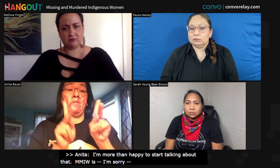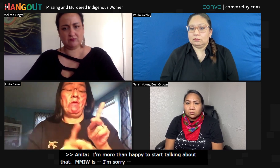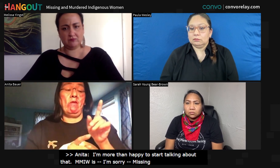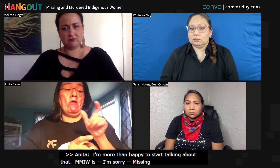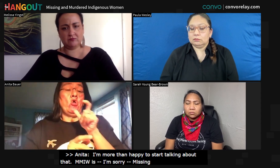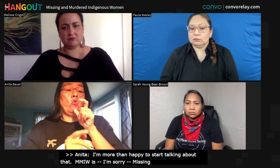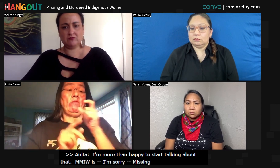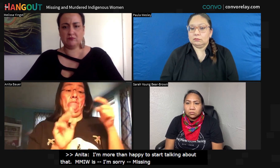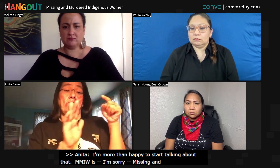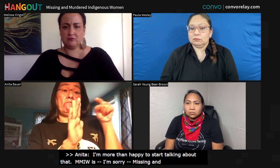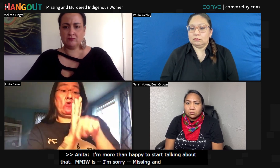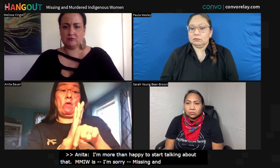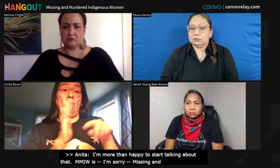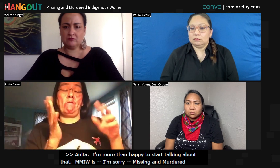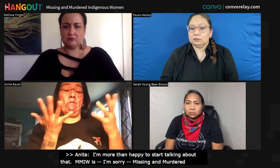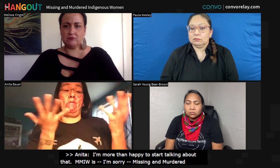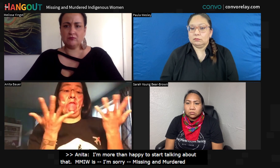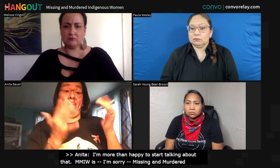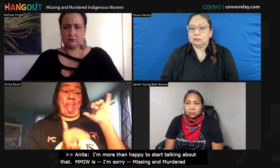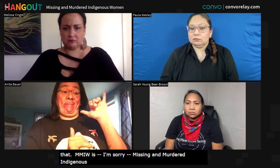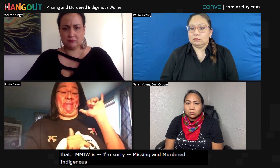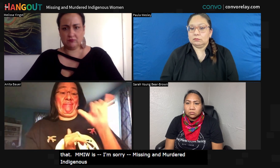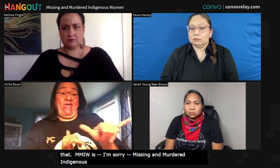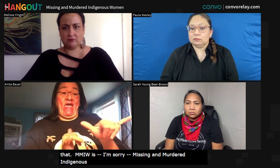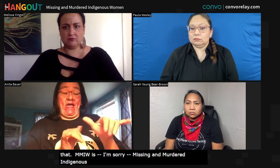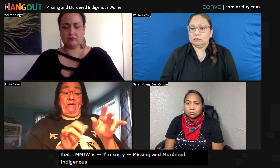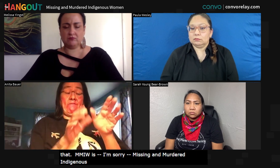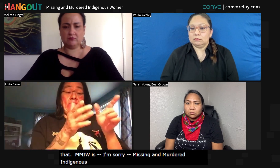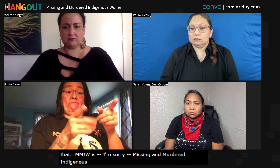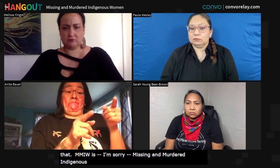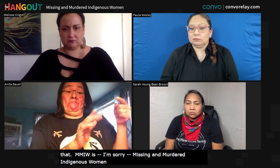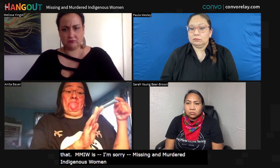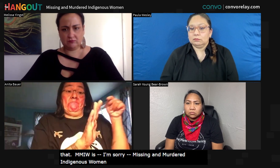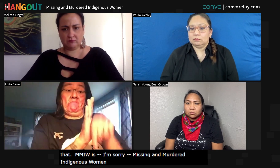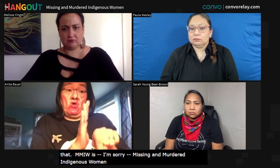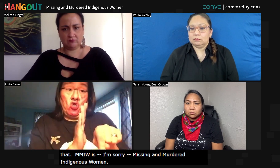And the individuals who are murdered,